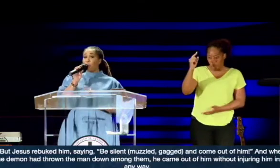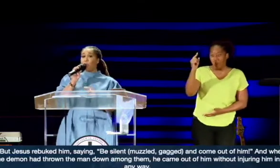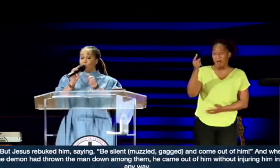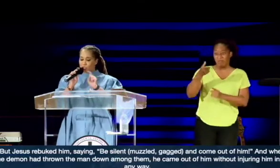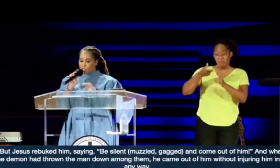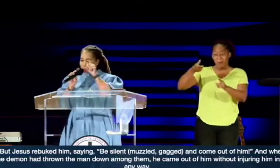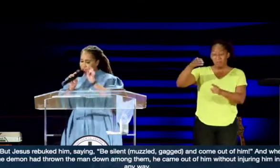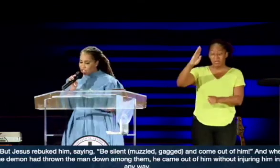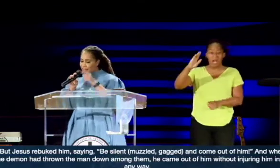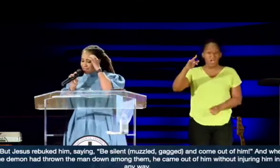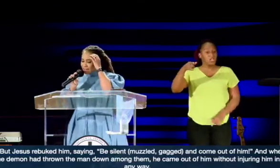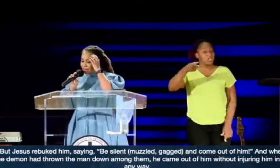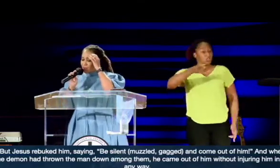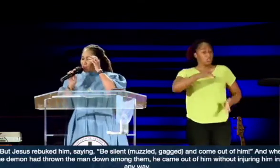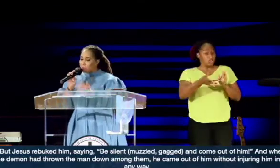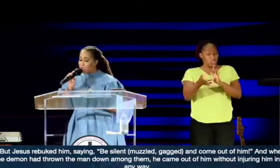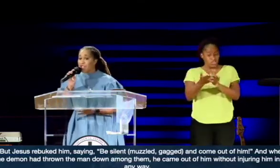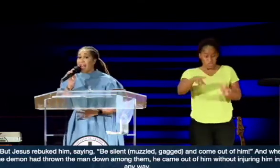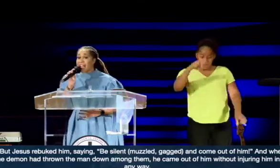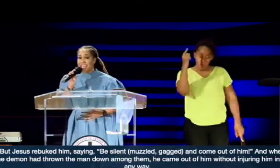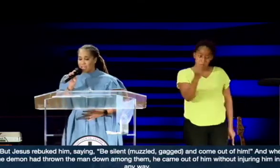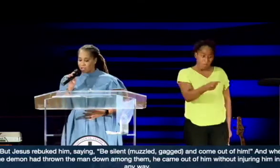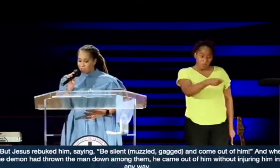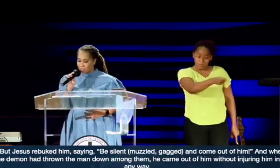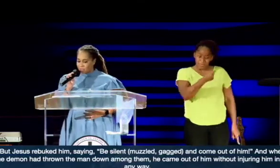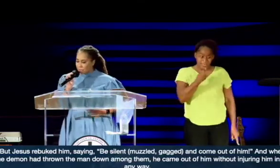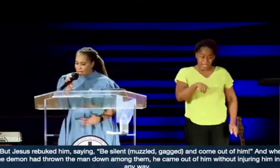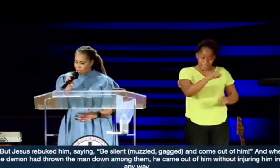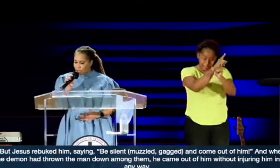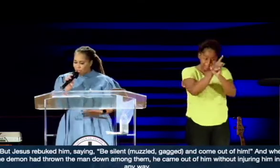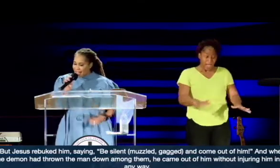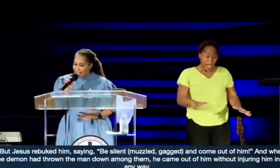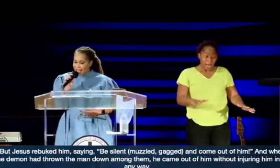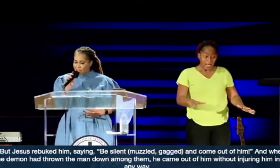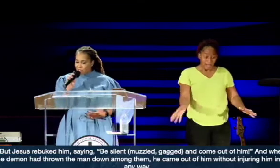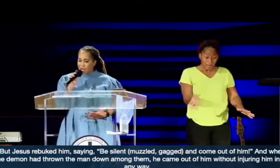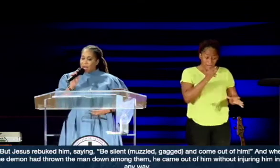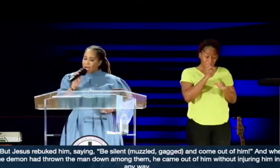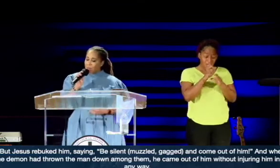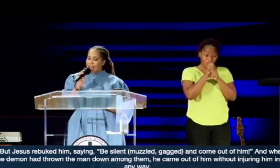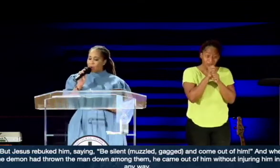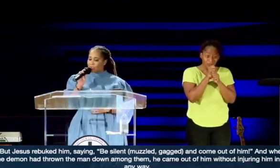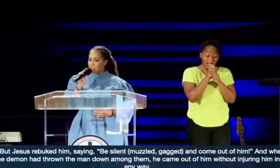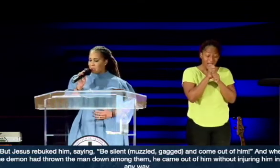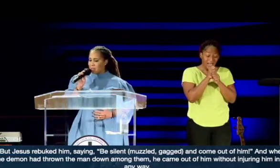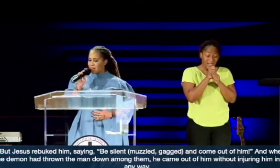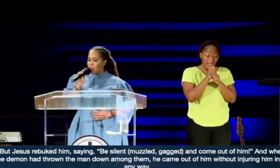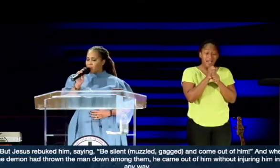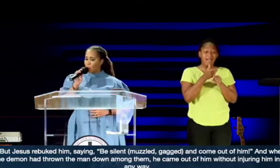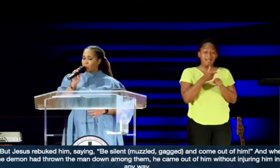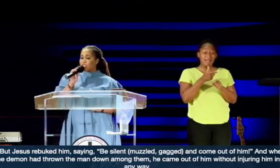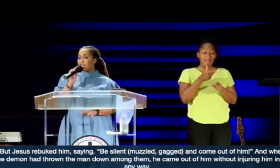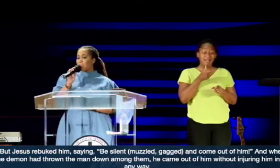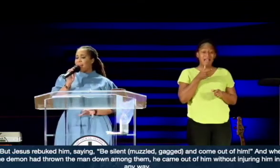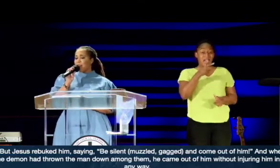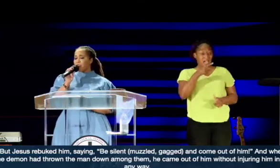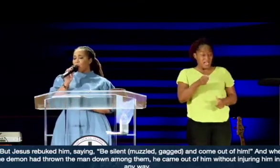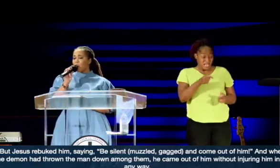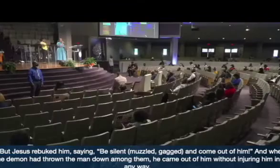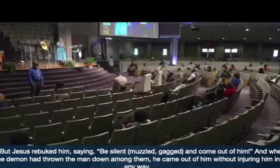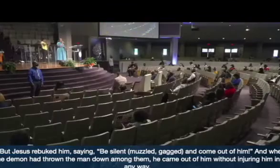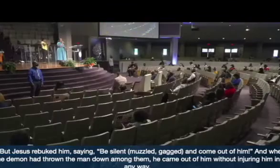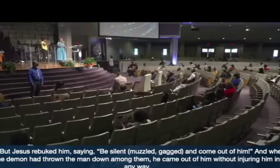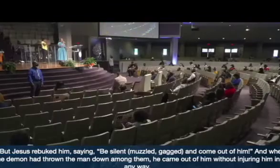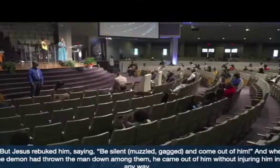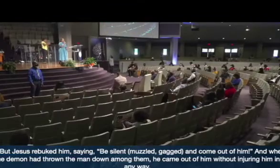Jesus rebuked him, saying, Be silent, muzzled, gagged, and come out of him. And when the demon had